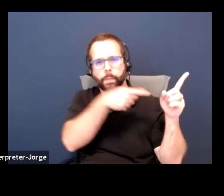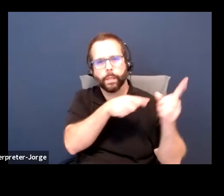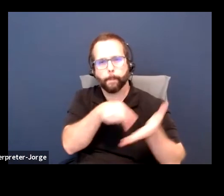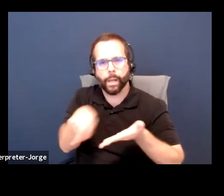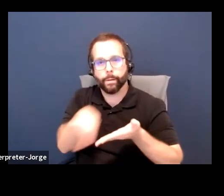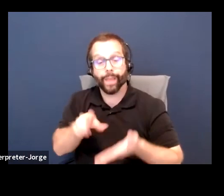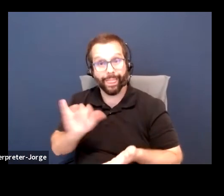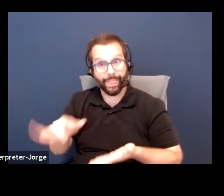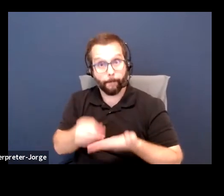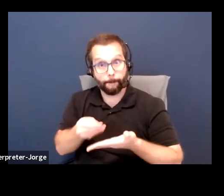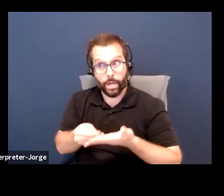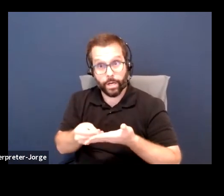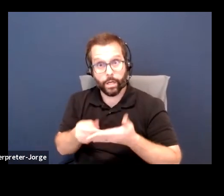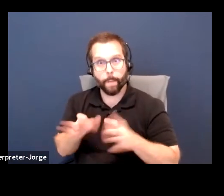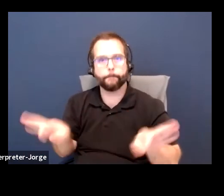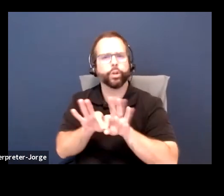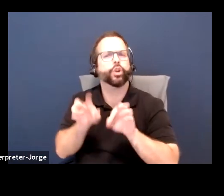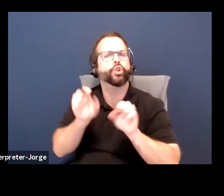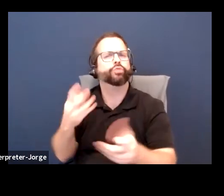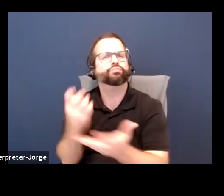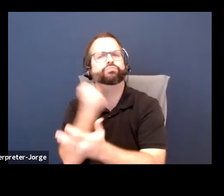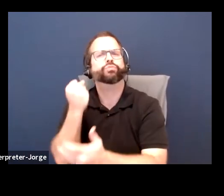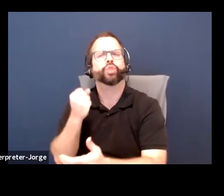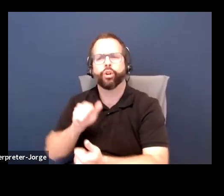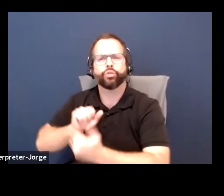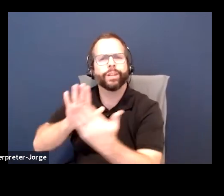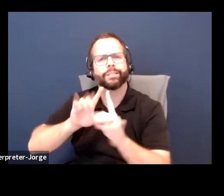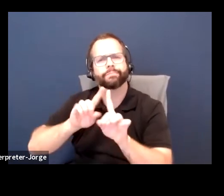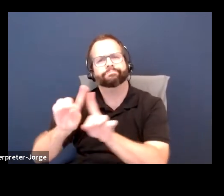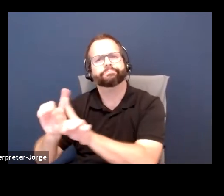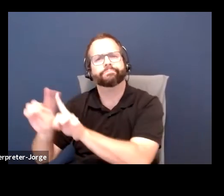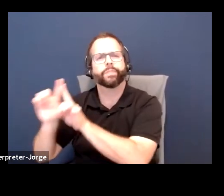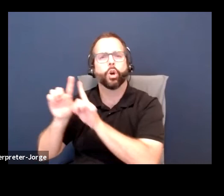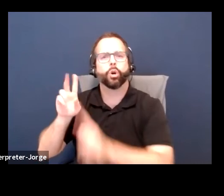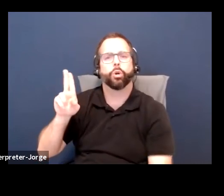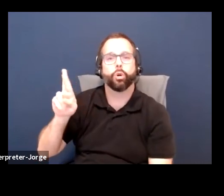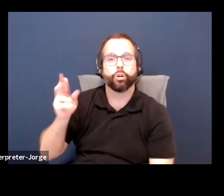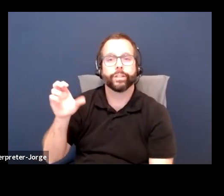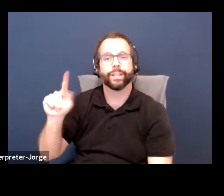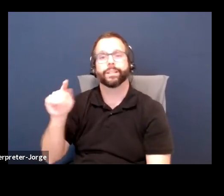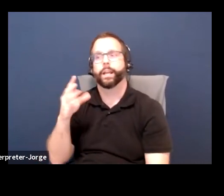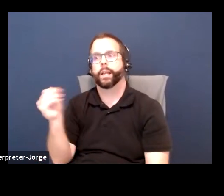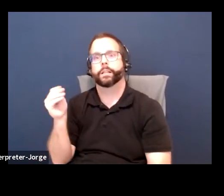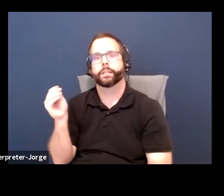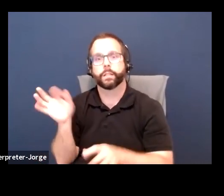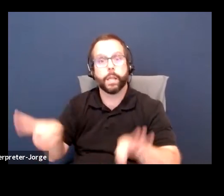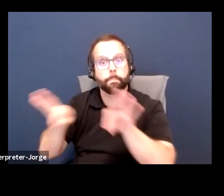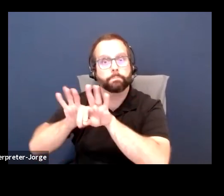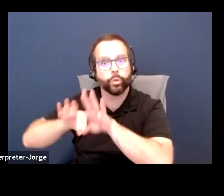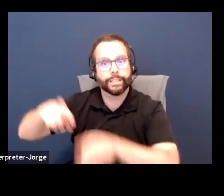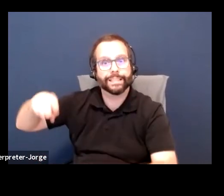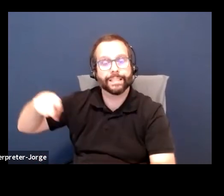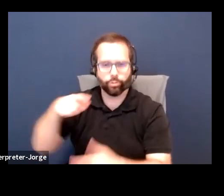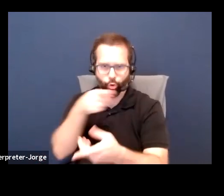so important. It can be used to address a wide range of urgent and critical needs that I'm sure y'all are seeing